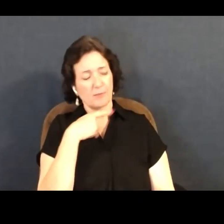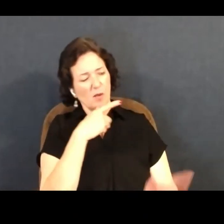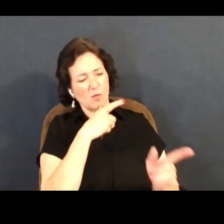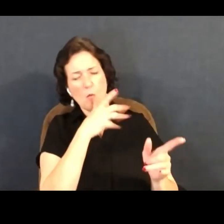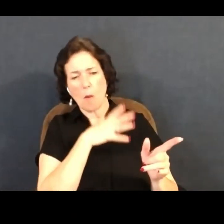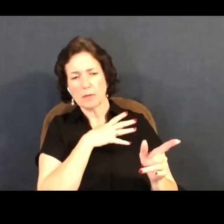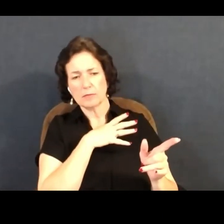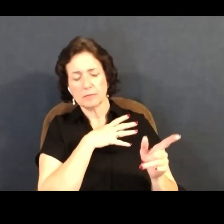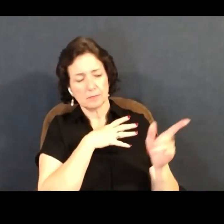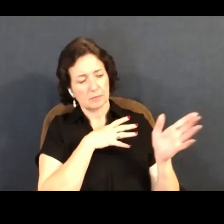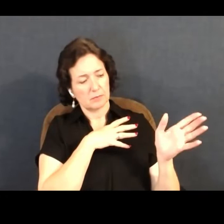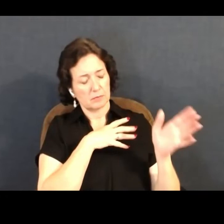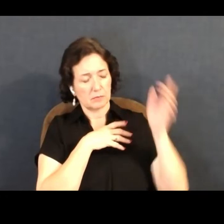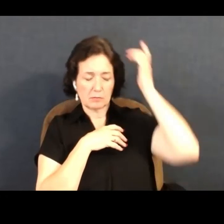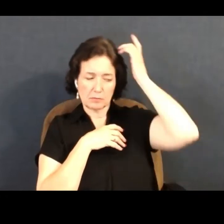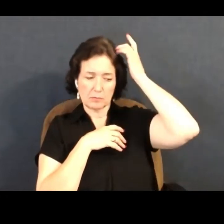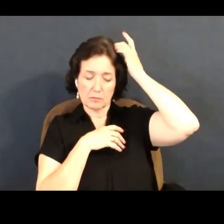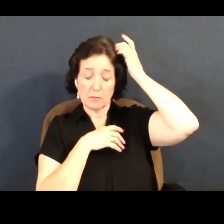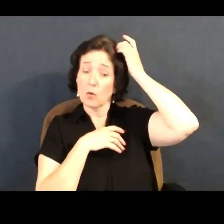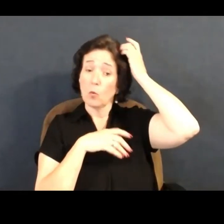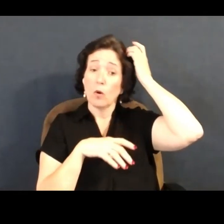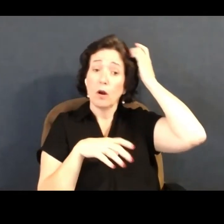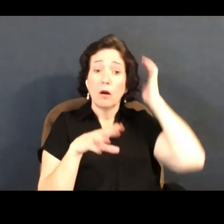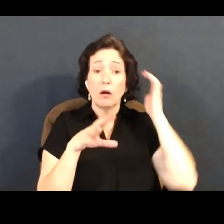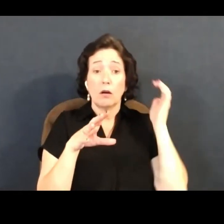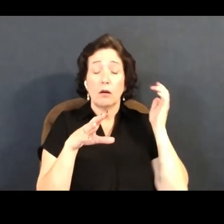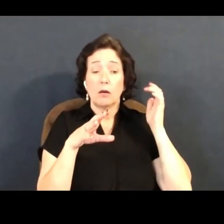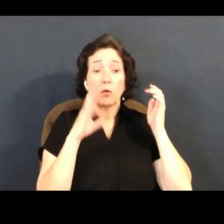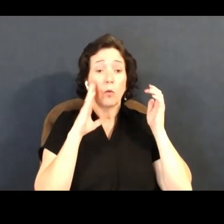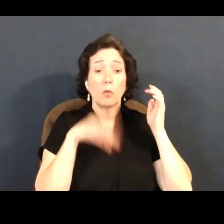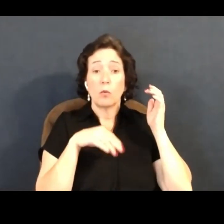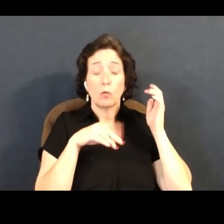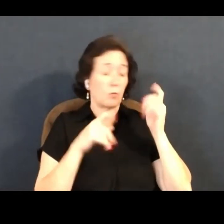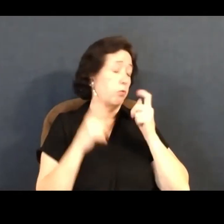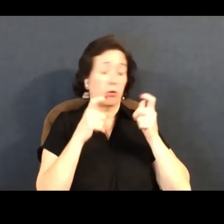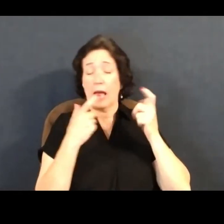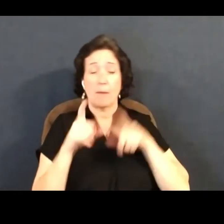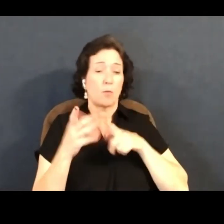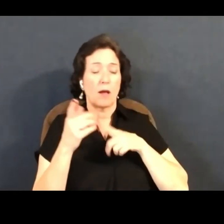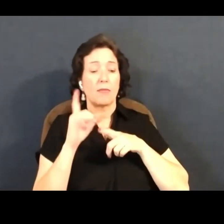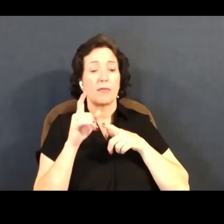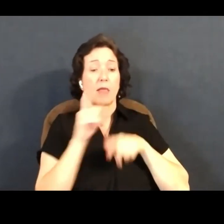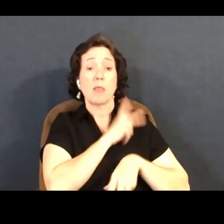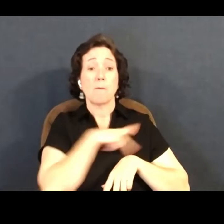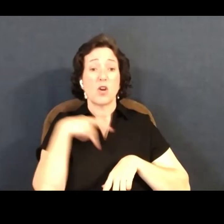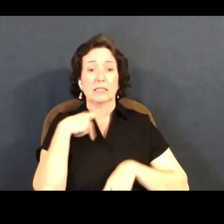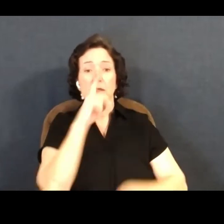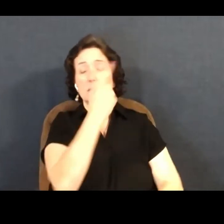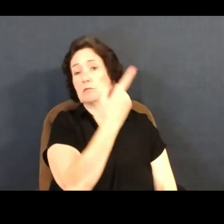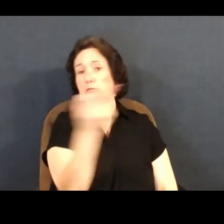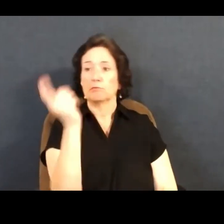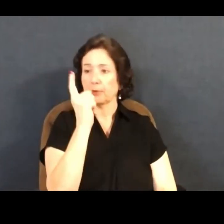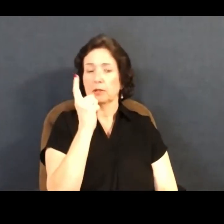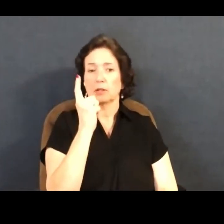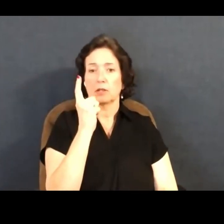"Quicker than I can tell you." The princess turned to Darius